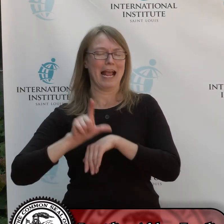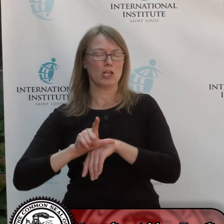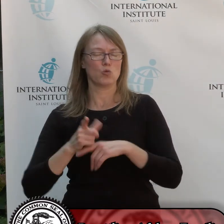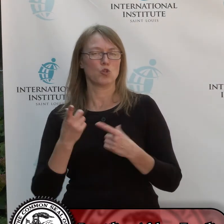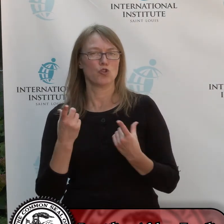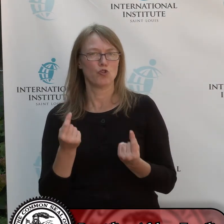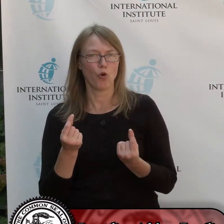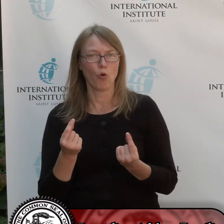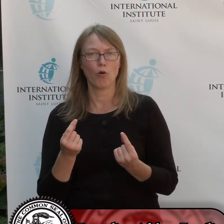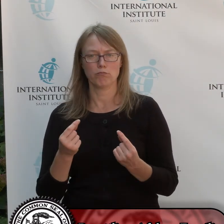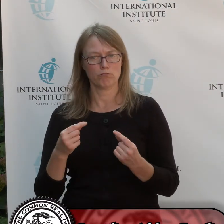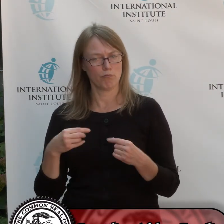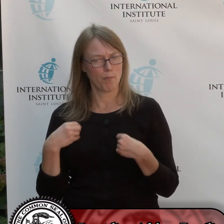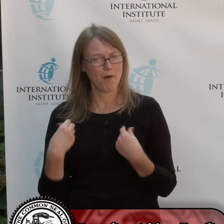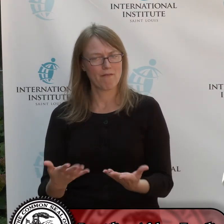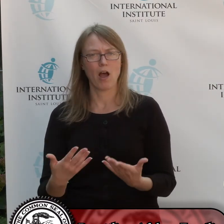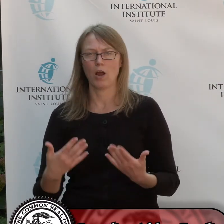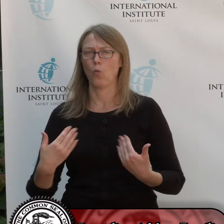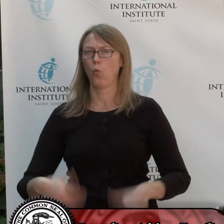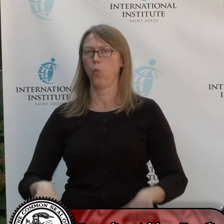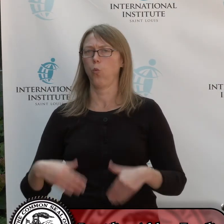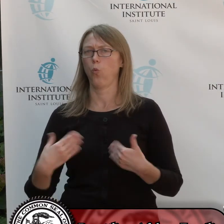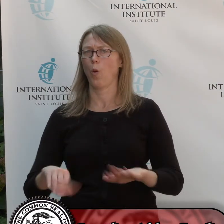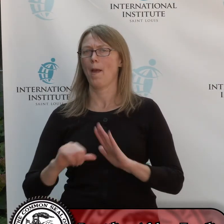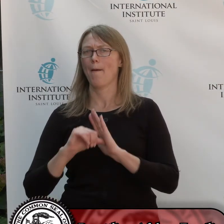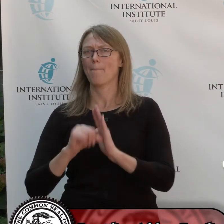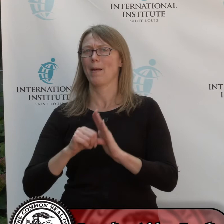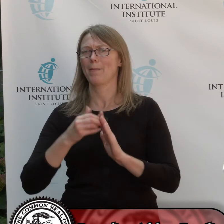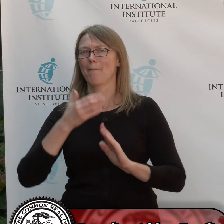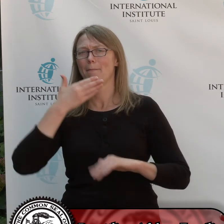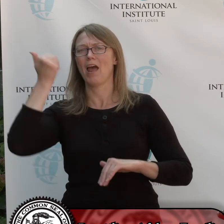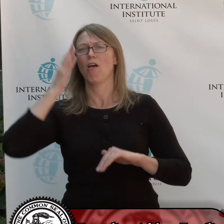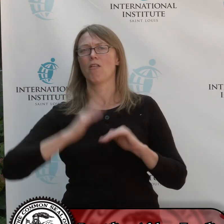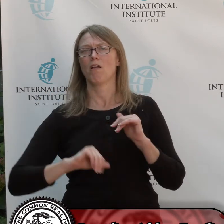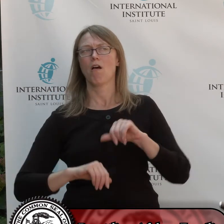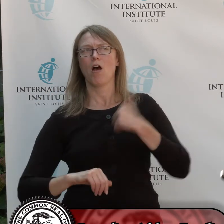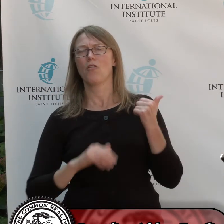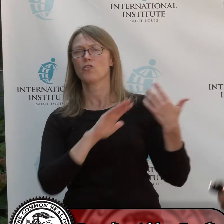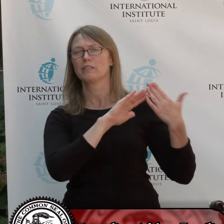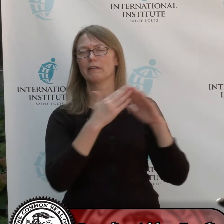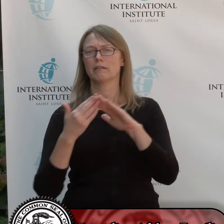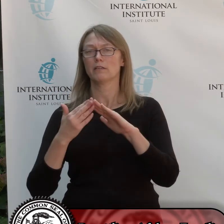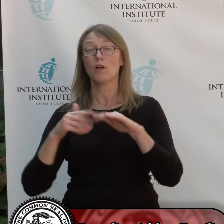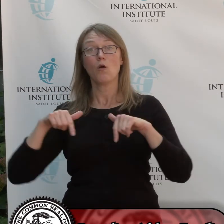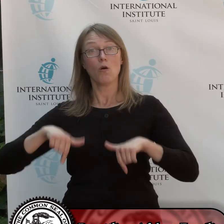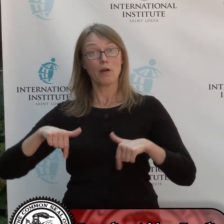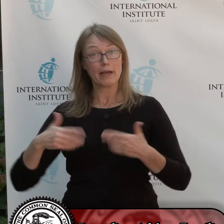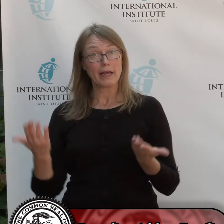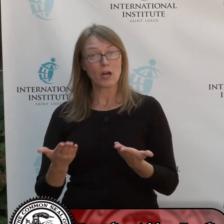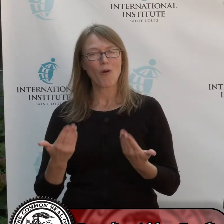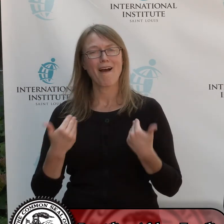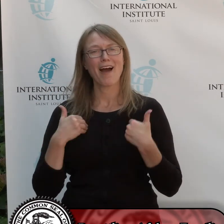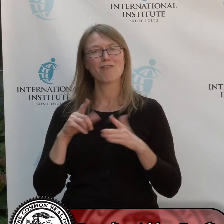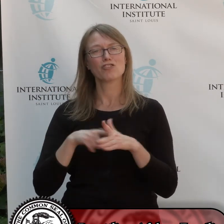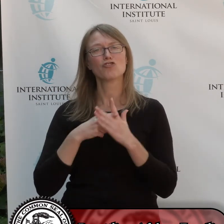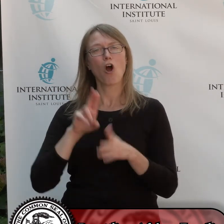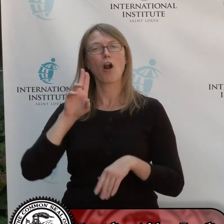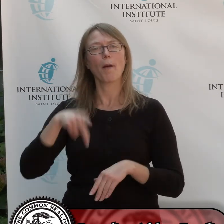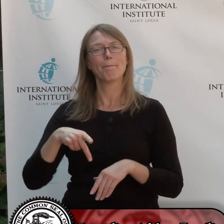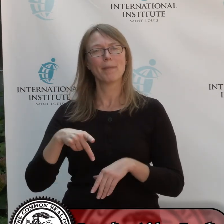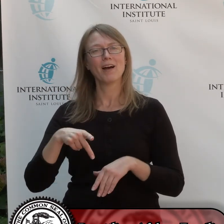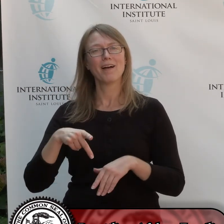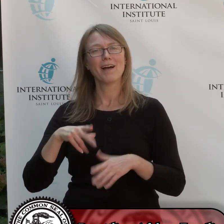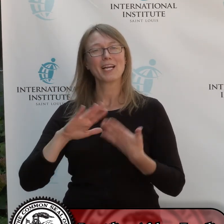the last 20 years, is build one of the best startup support systems in this country. And that's why St. Louis is being known as